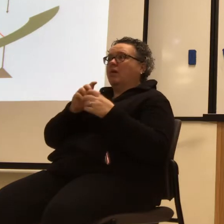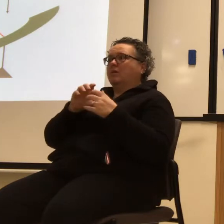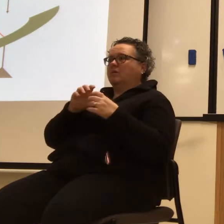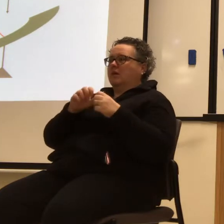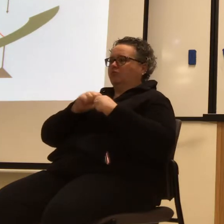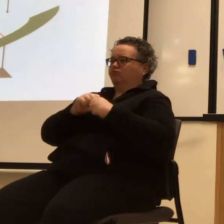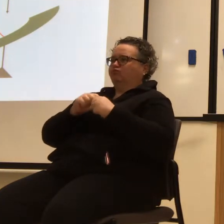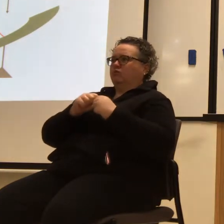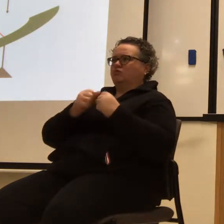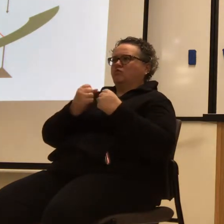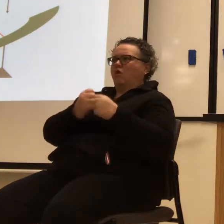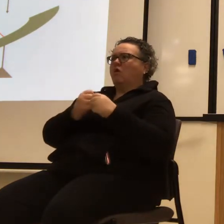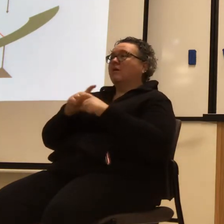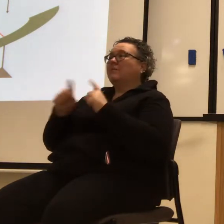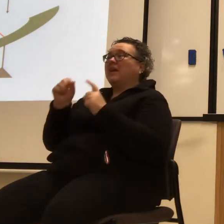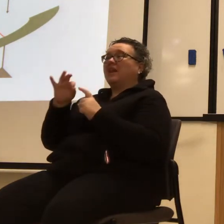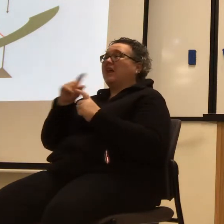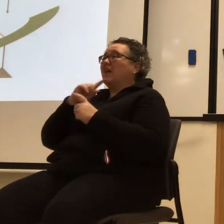It wastes away.